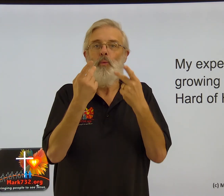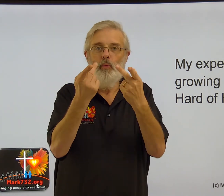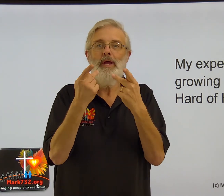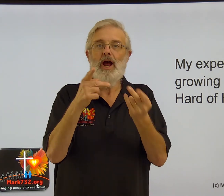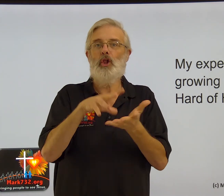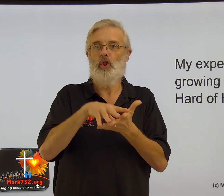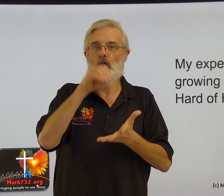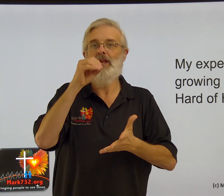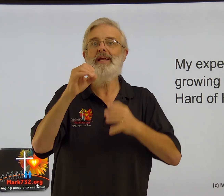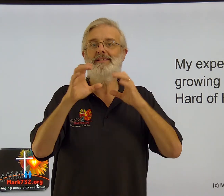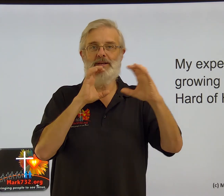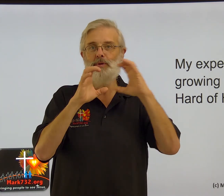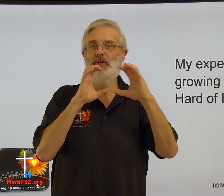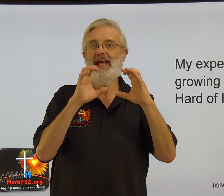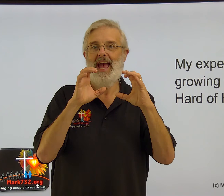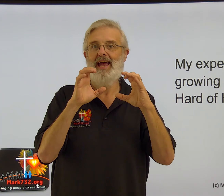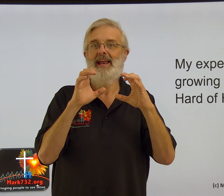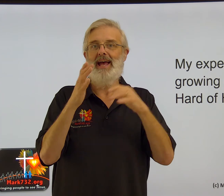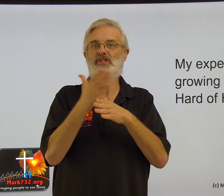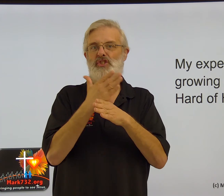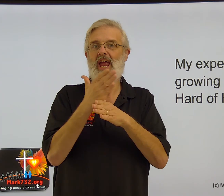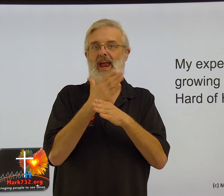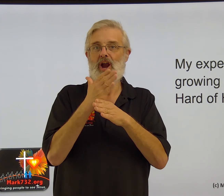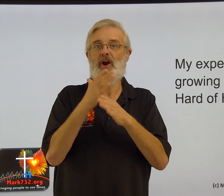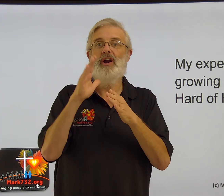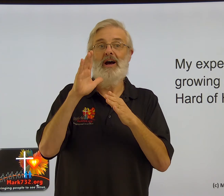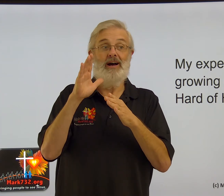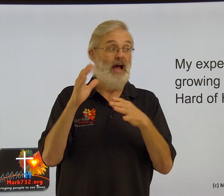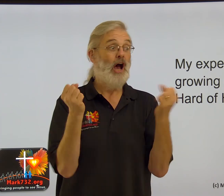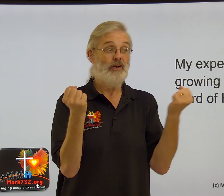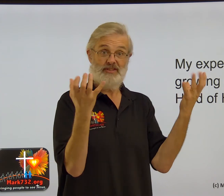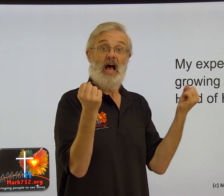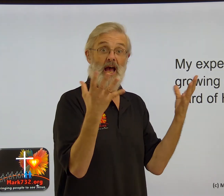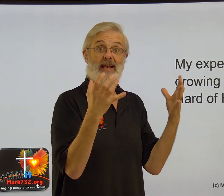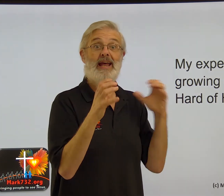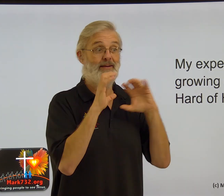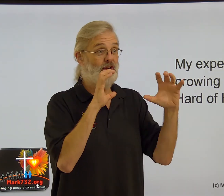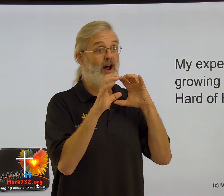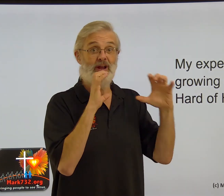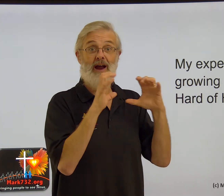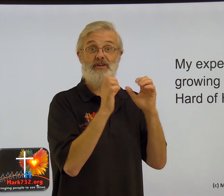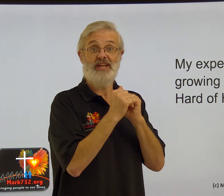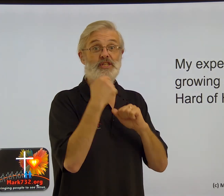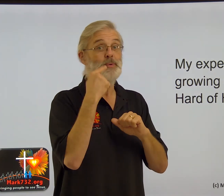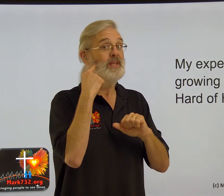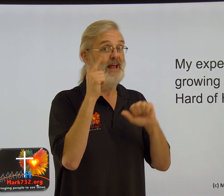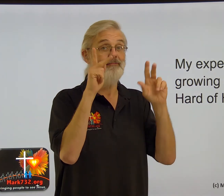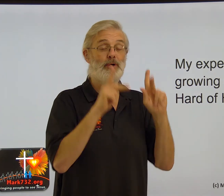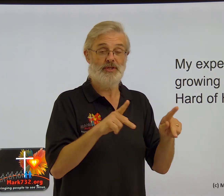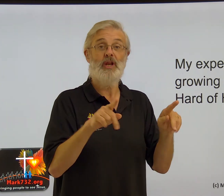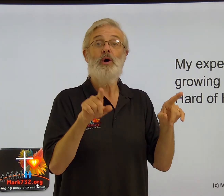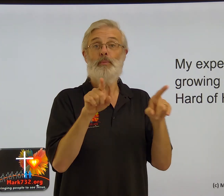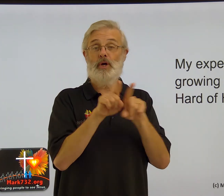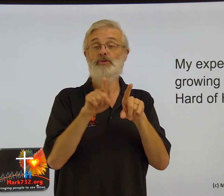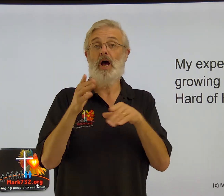are learning to communicate and share how to sign and have conversation with the deaf person, but also how to